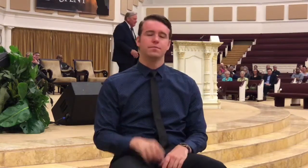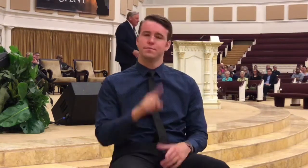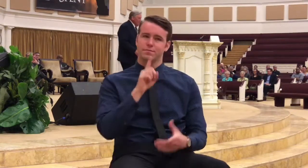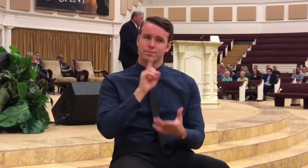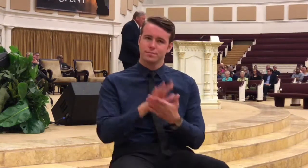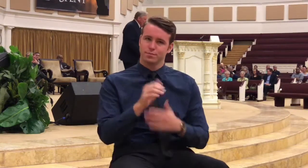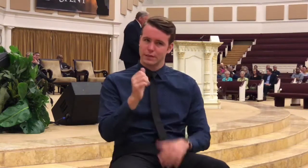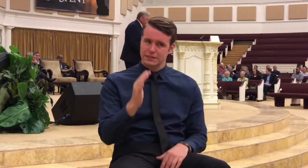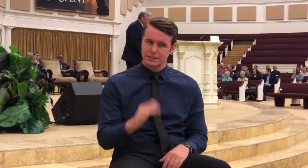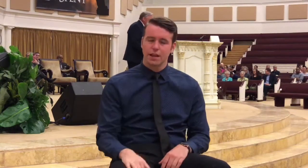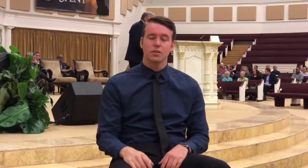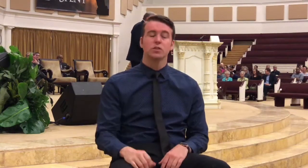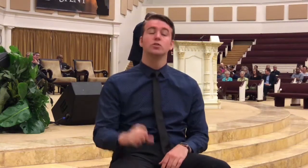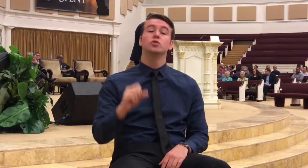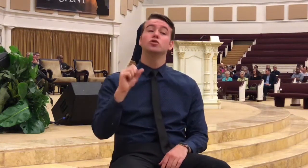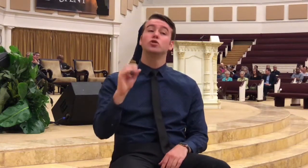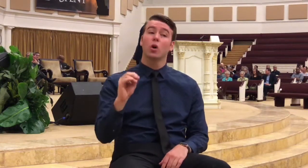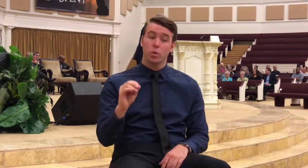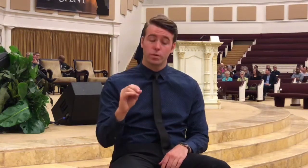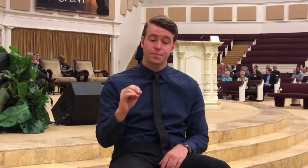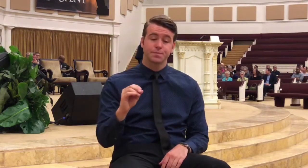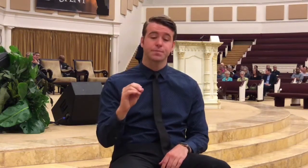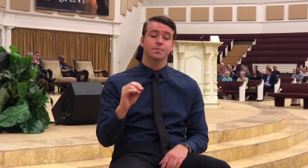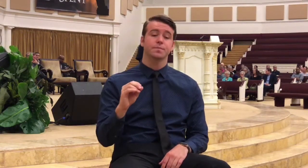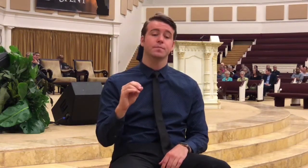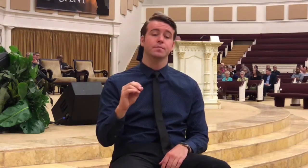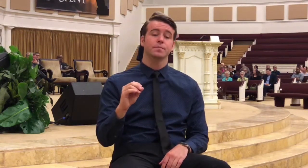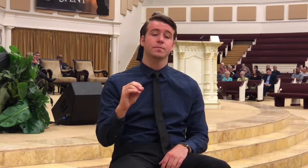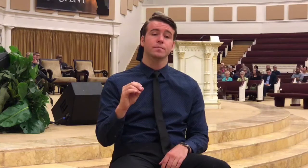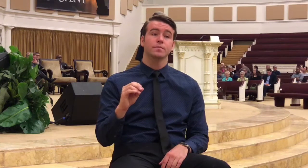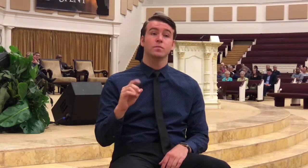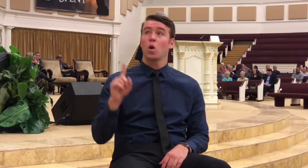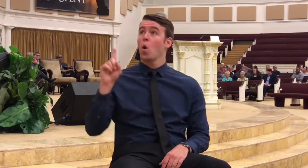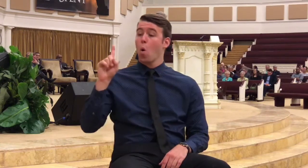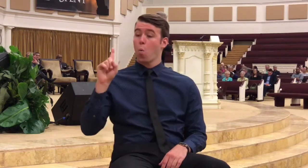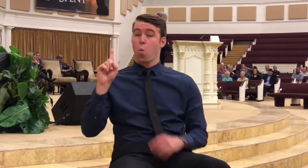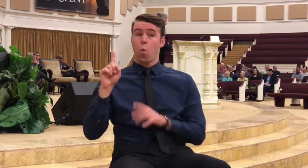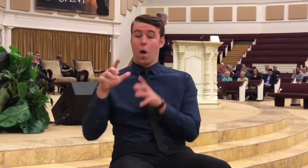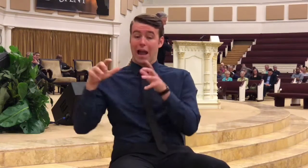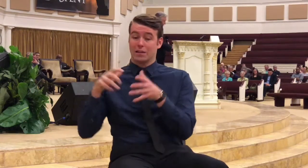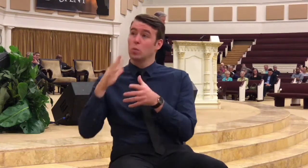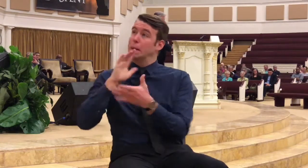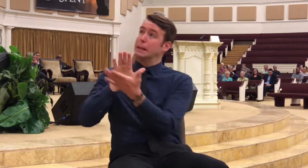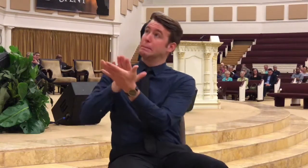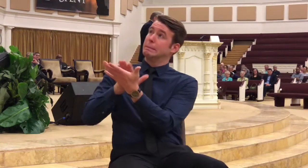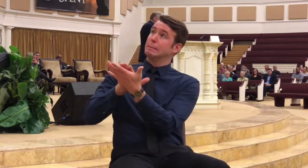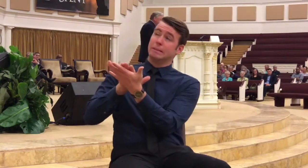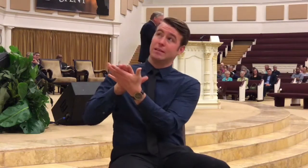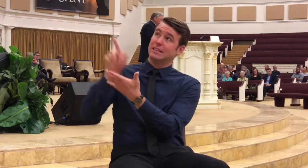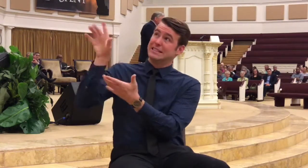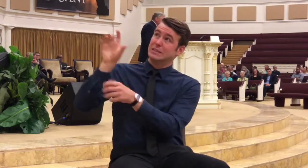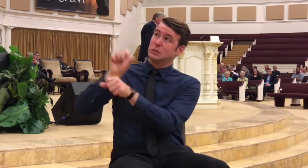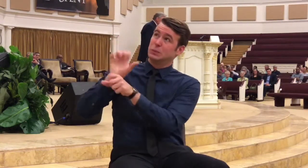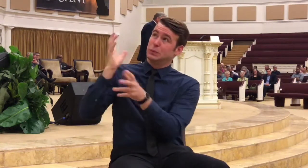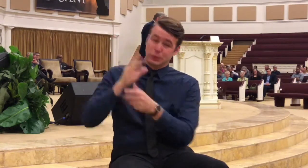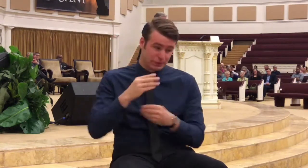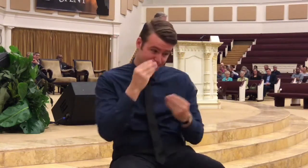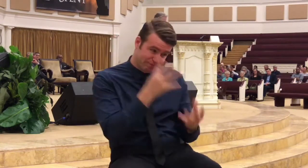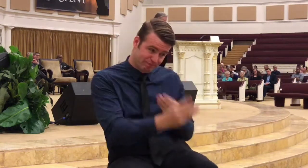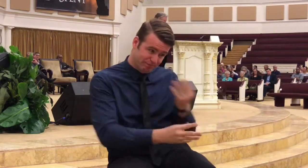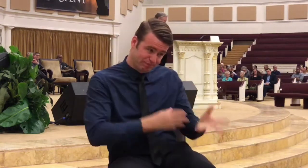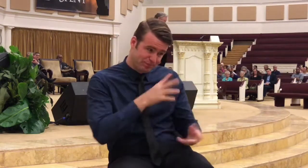Praise God. And so, one generation shall praise thy works to another and shall